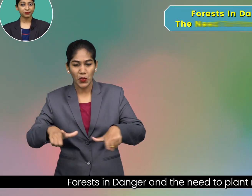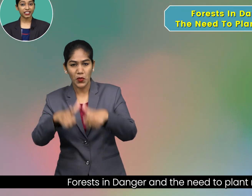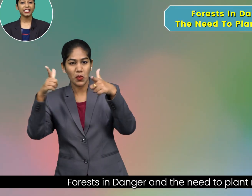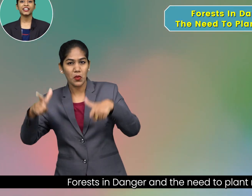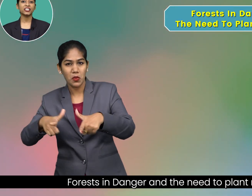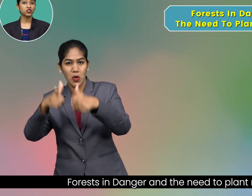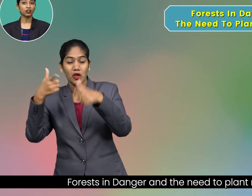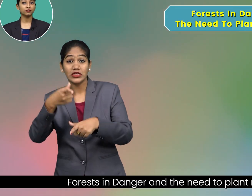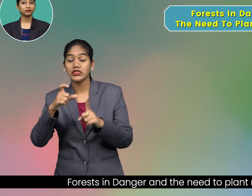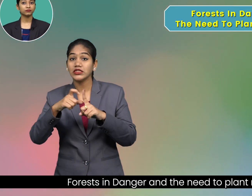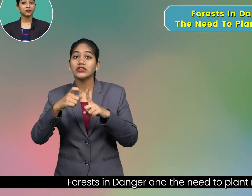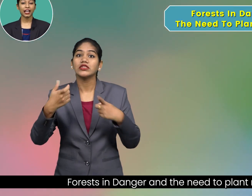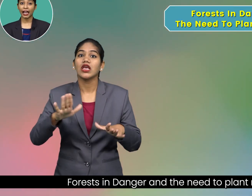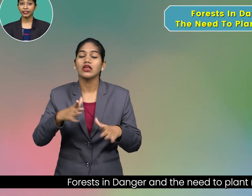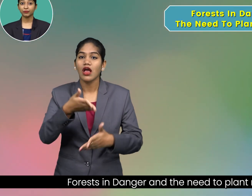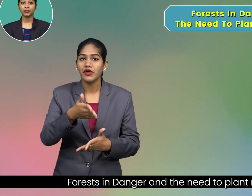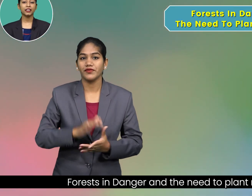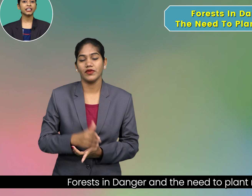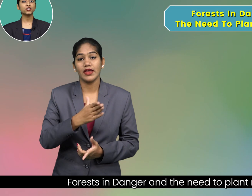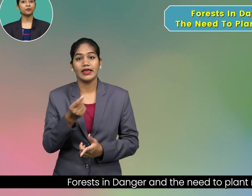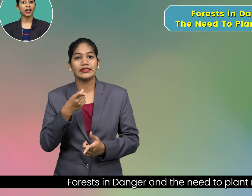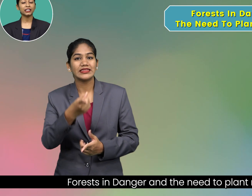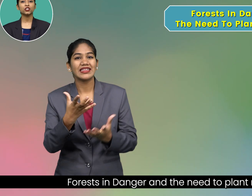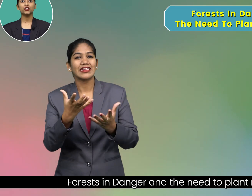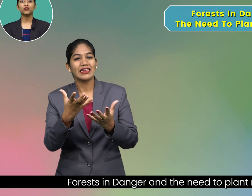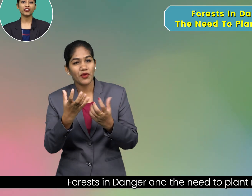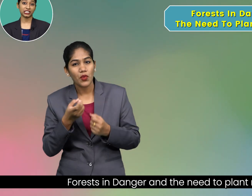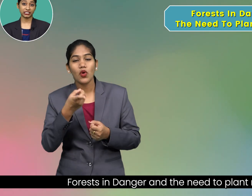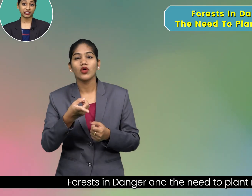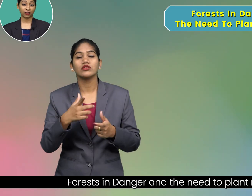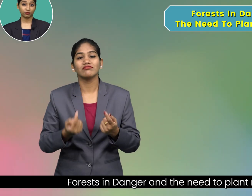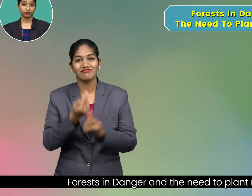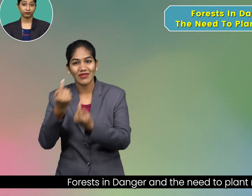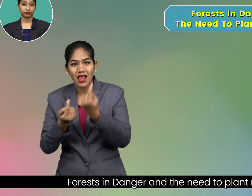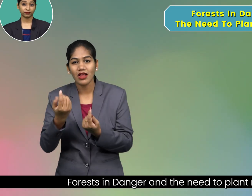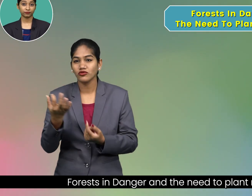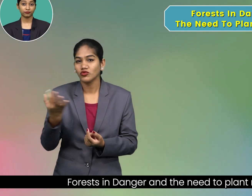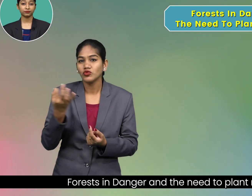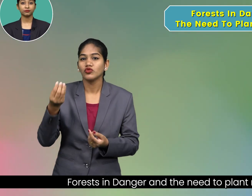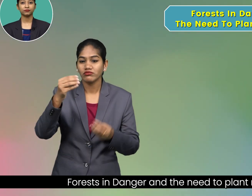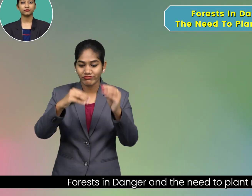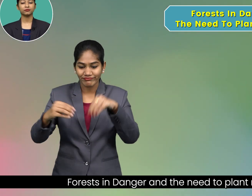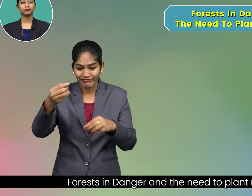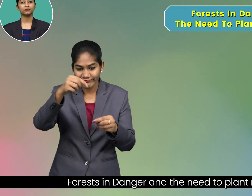Forests in danger and the need to plant new trees.